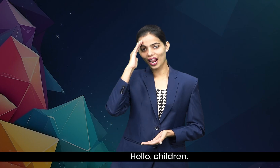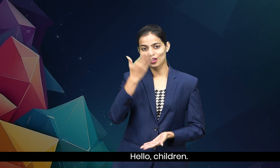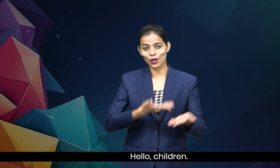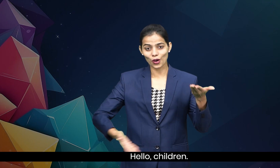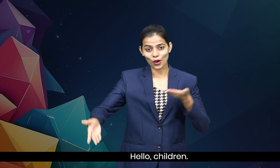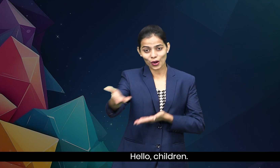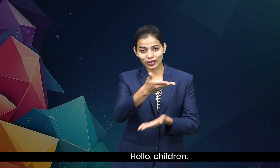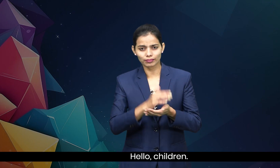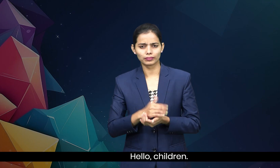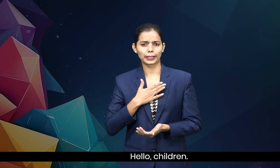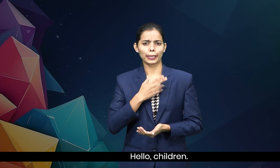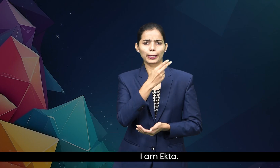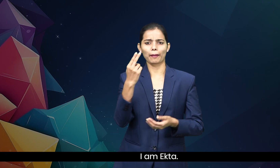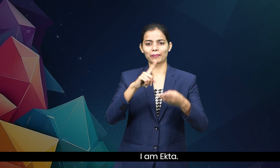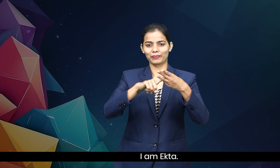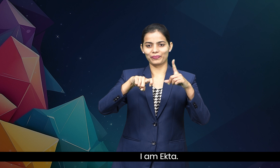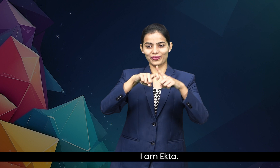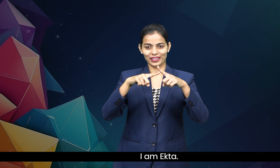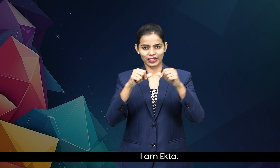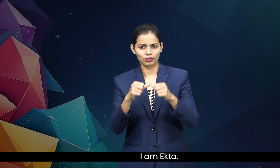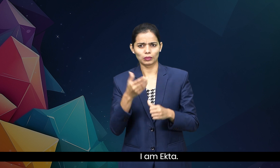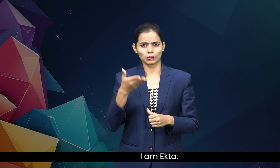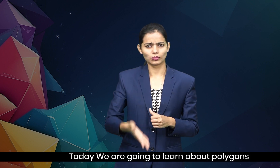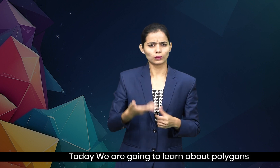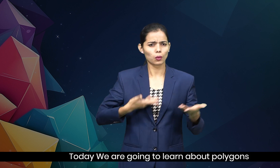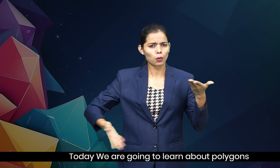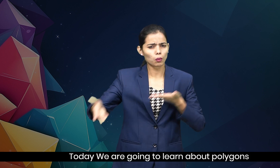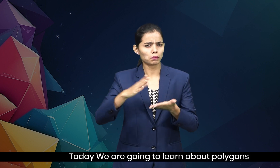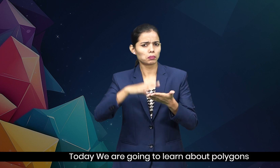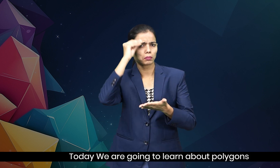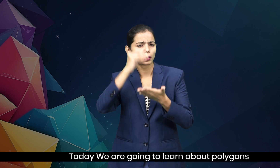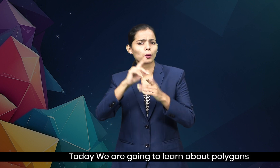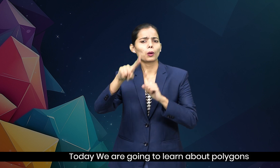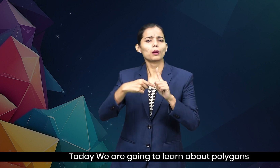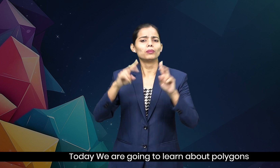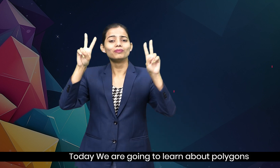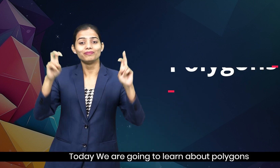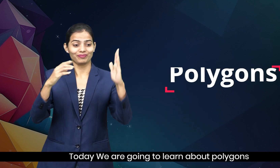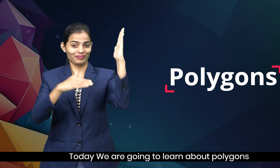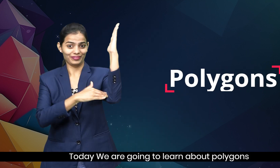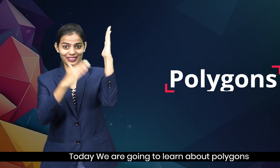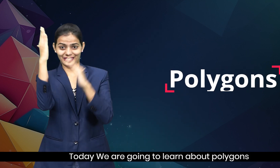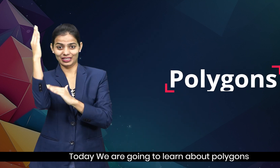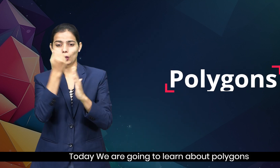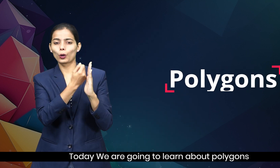Hello children, I am Ekta. Today we are going to learn about polygons.